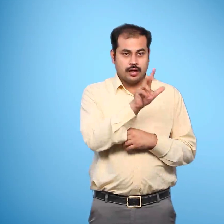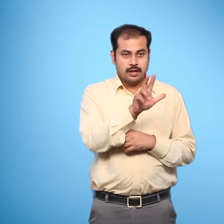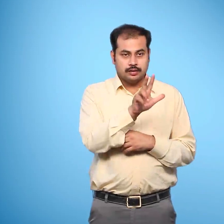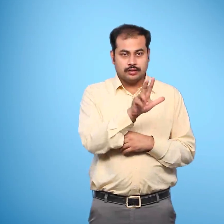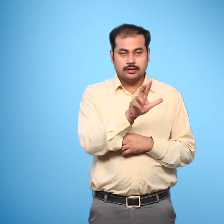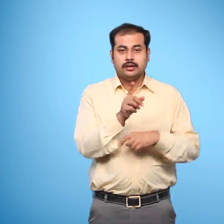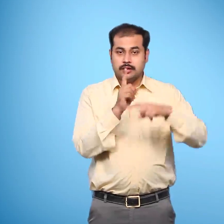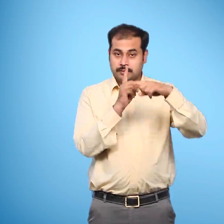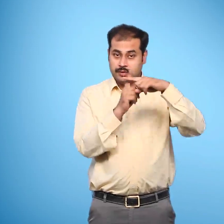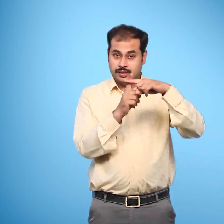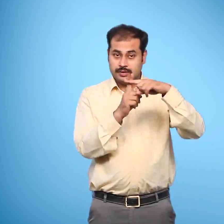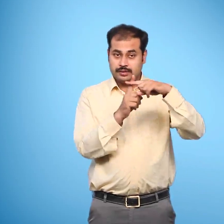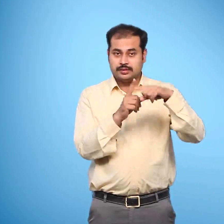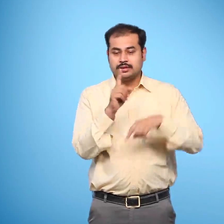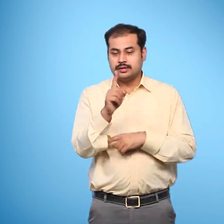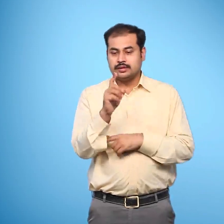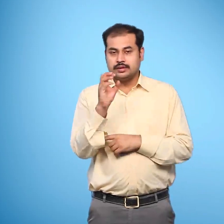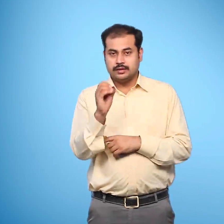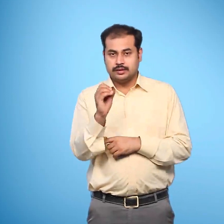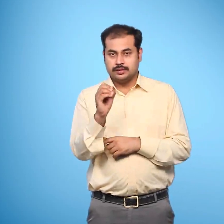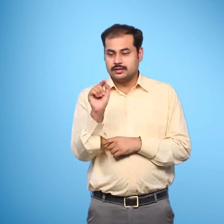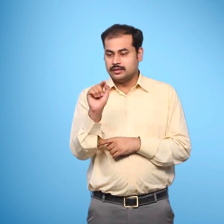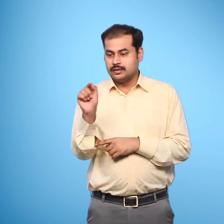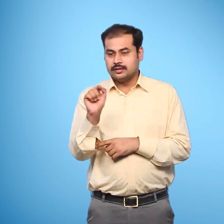18 plus 10 is equal to dash.